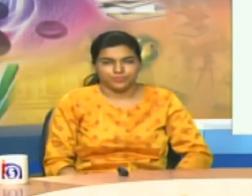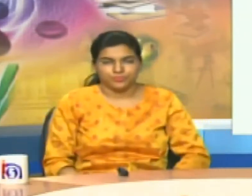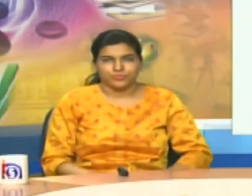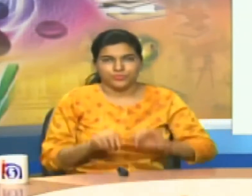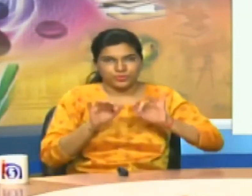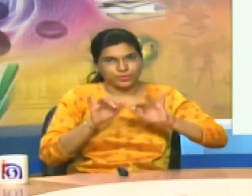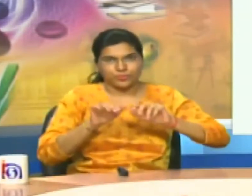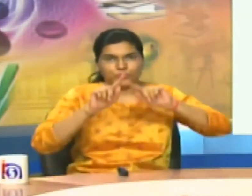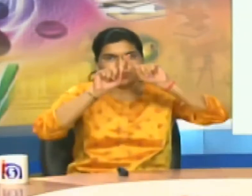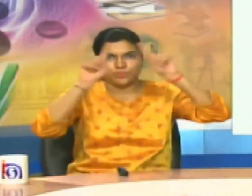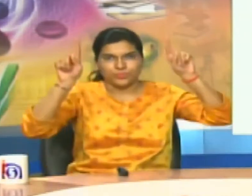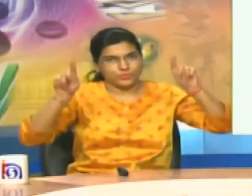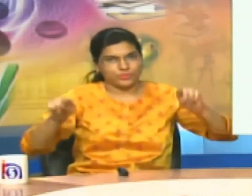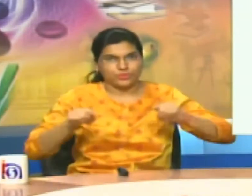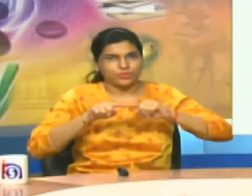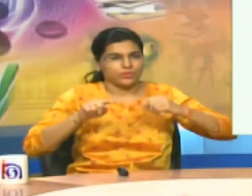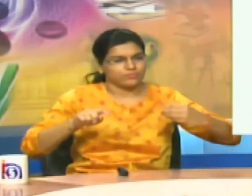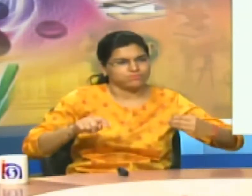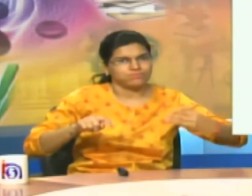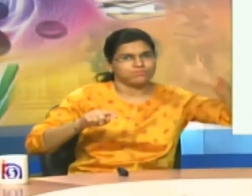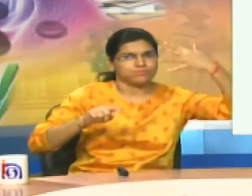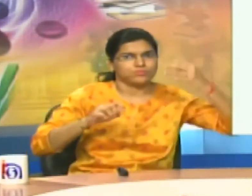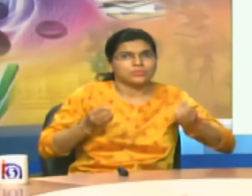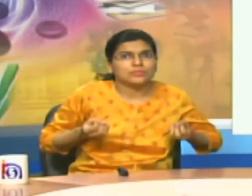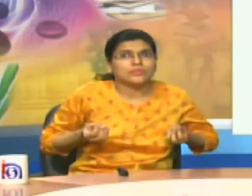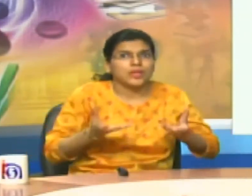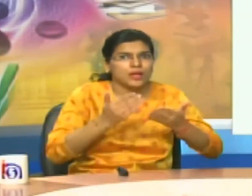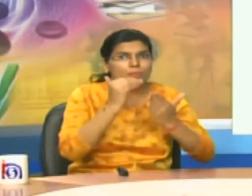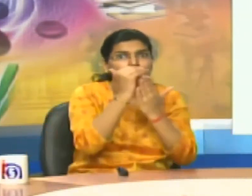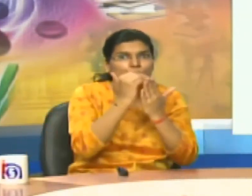Now, I am going to explain you how to start this sheet.